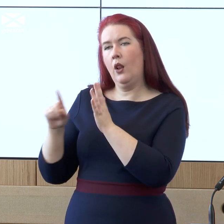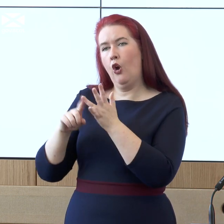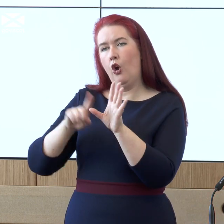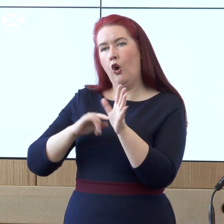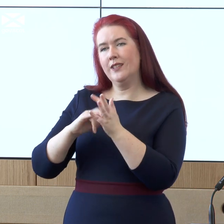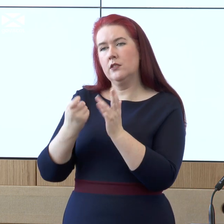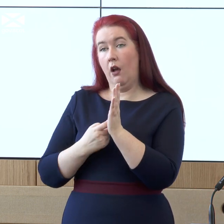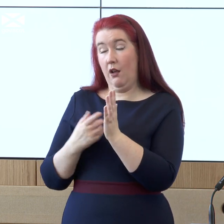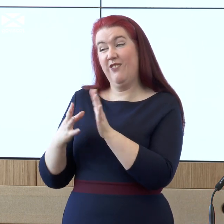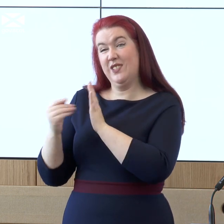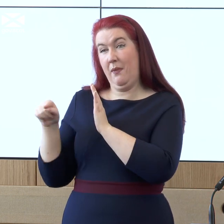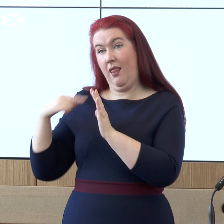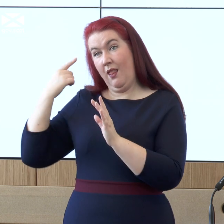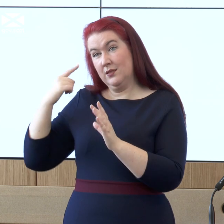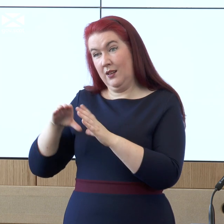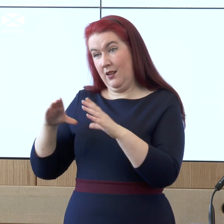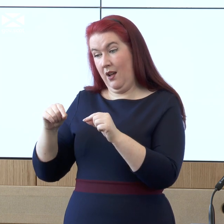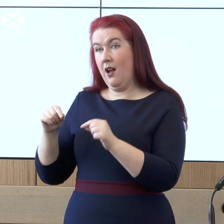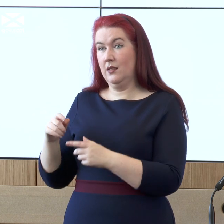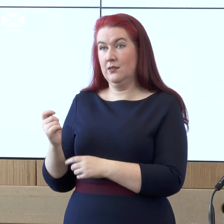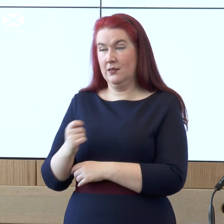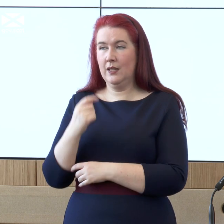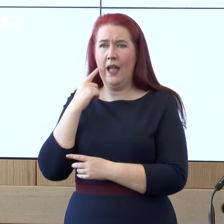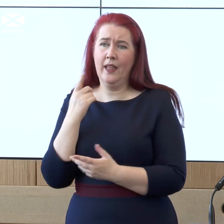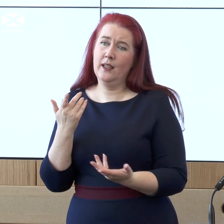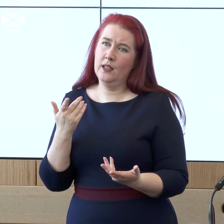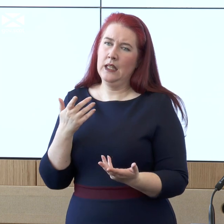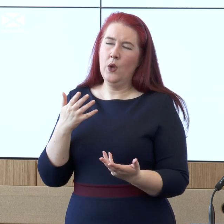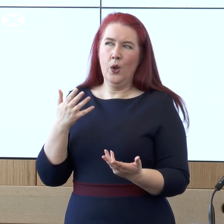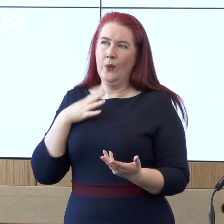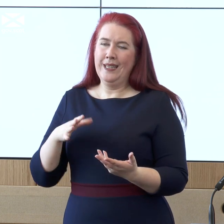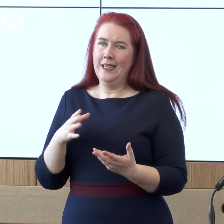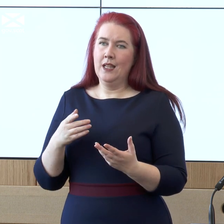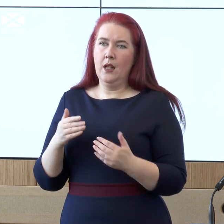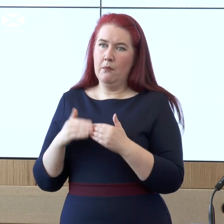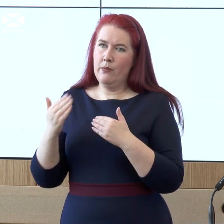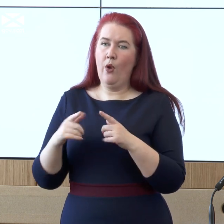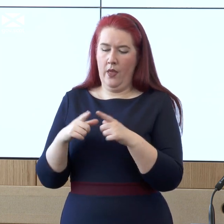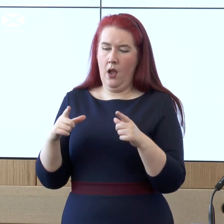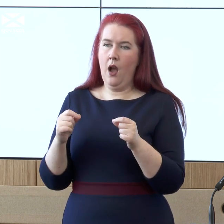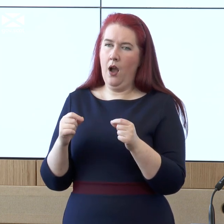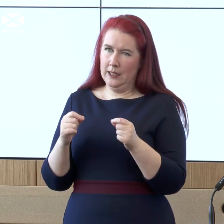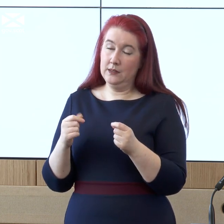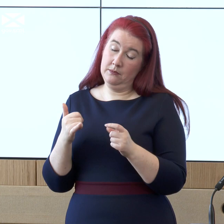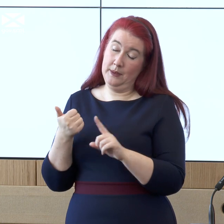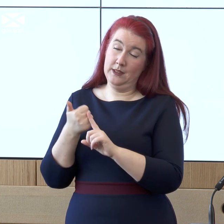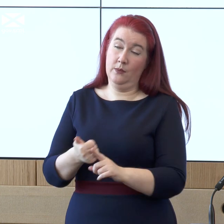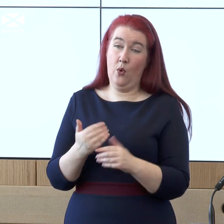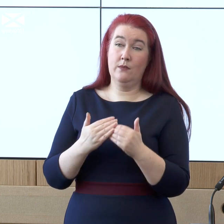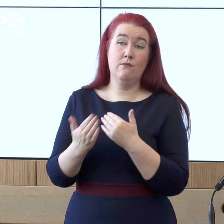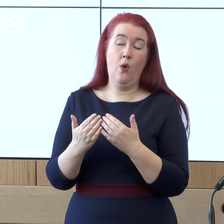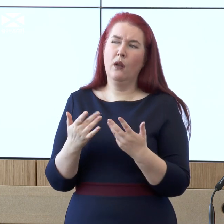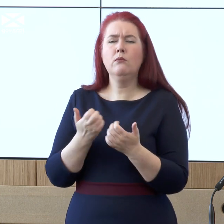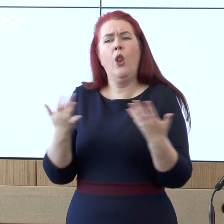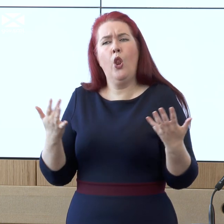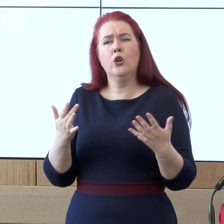London, for example, has been a huge success. I actually think there's now probably a need to get beyond the physical card and support much more, which lots of bus companies